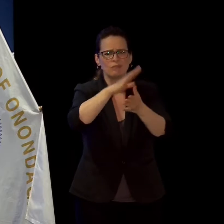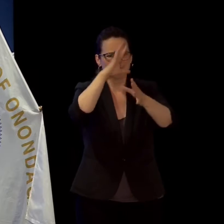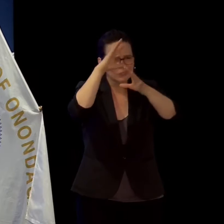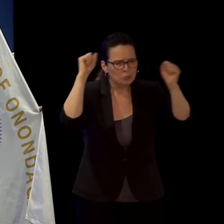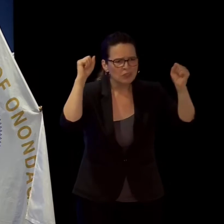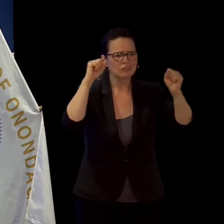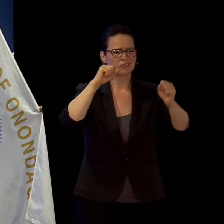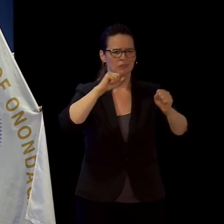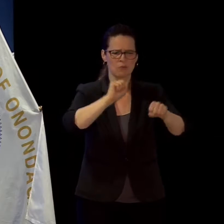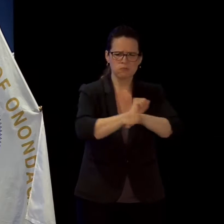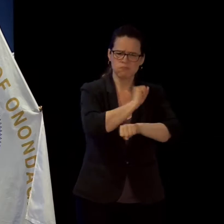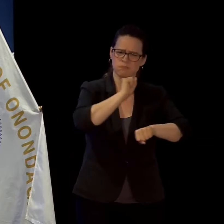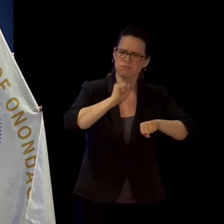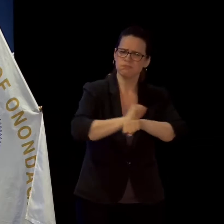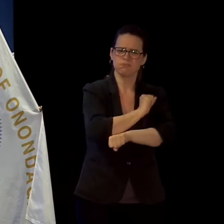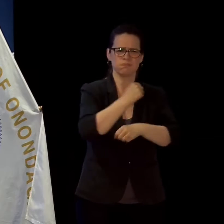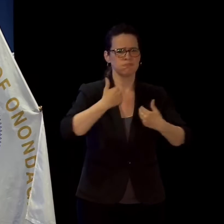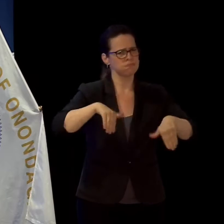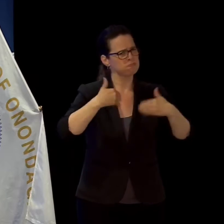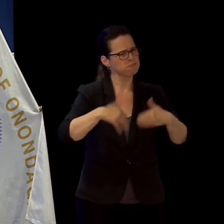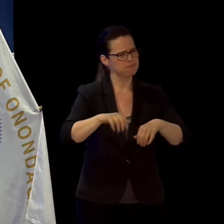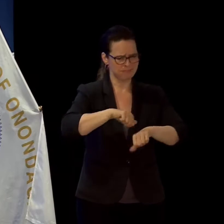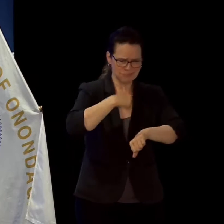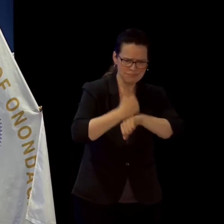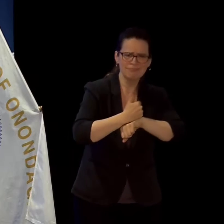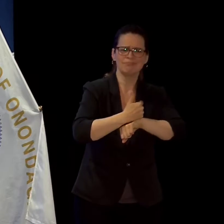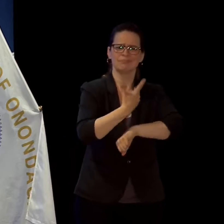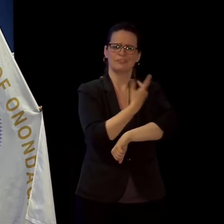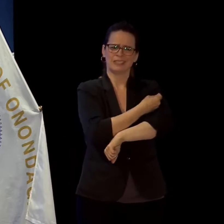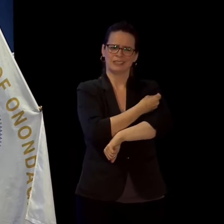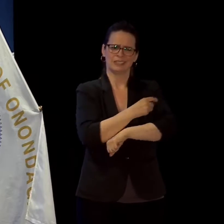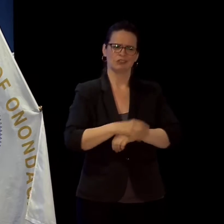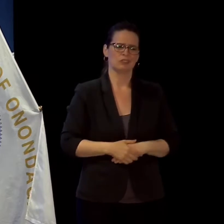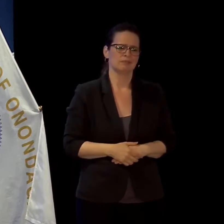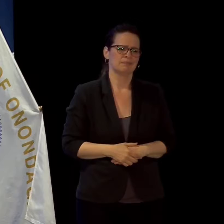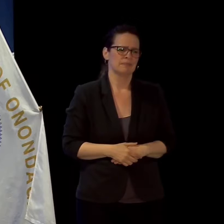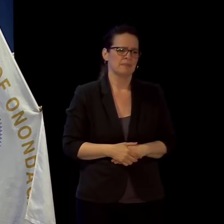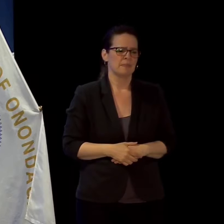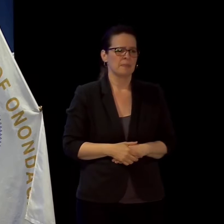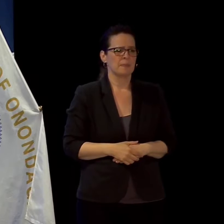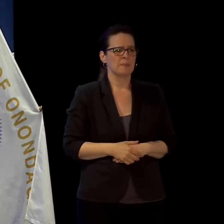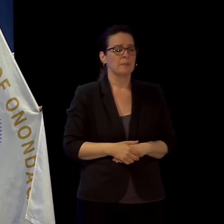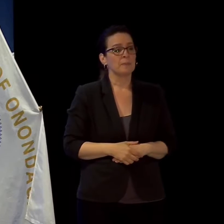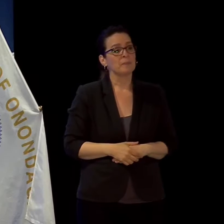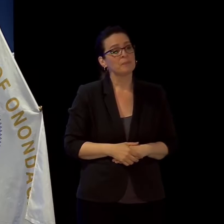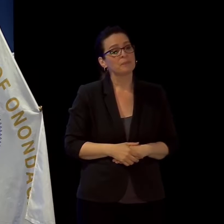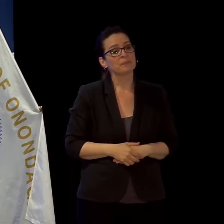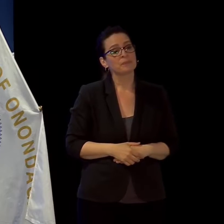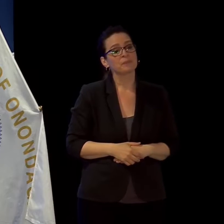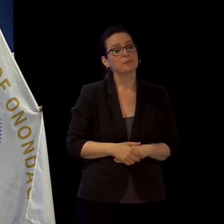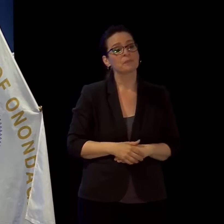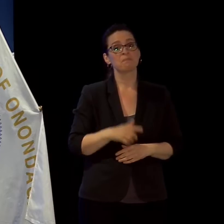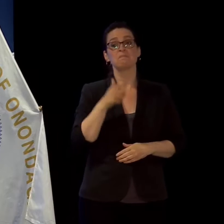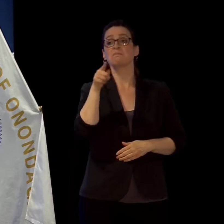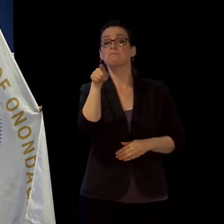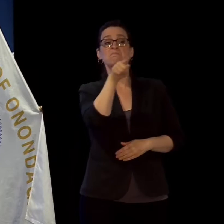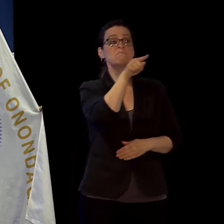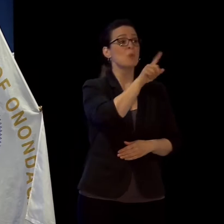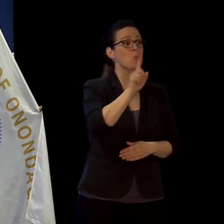that. Very helpful. And other large ones, we'll just go to those ones on different days, but we'll have different